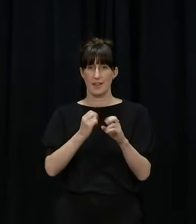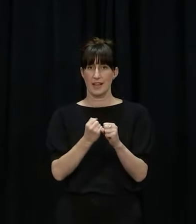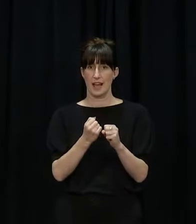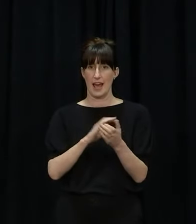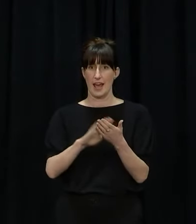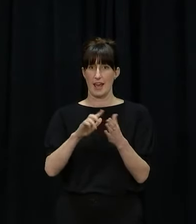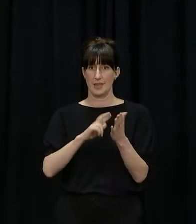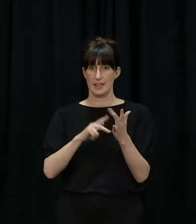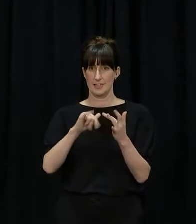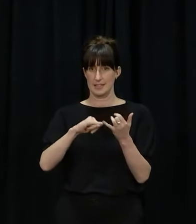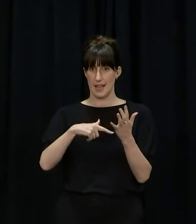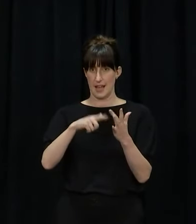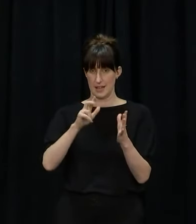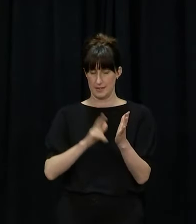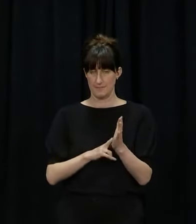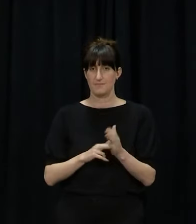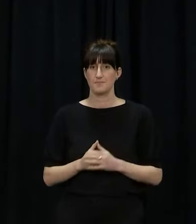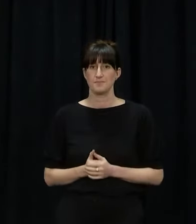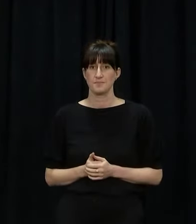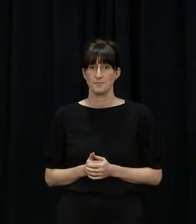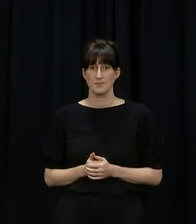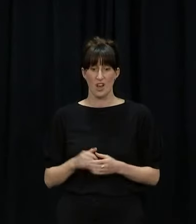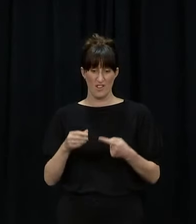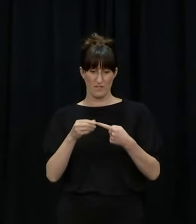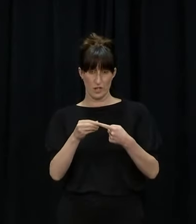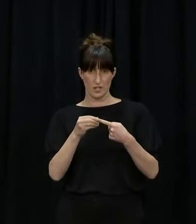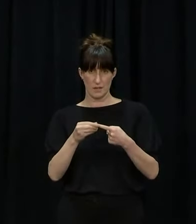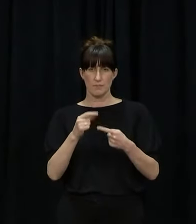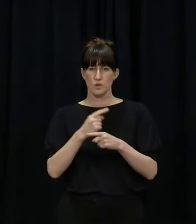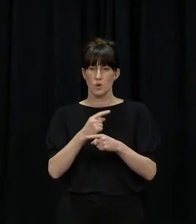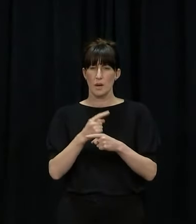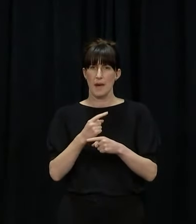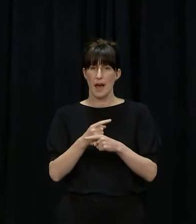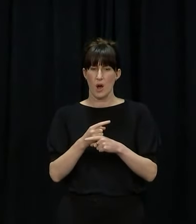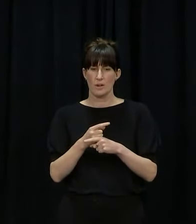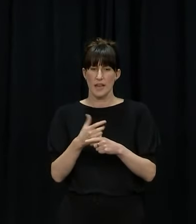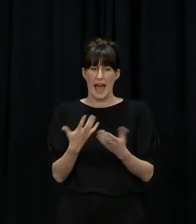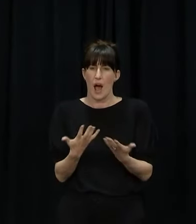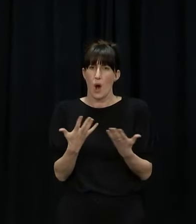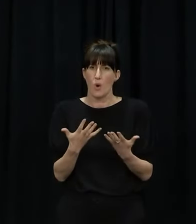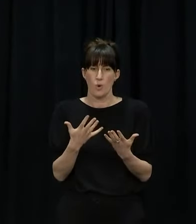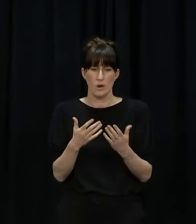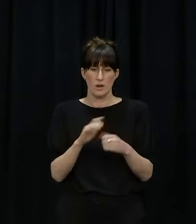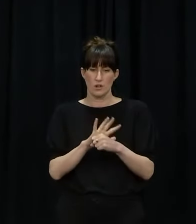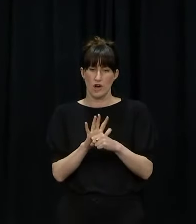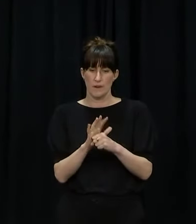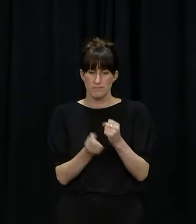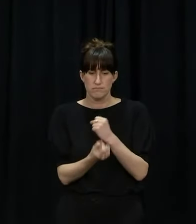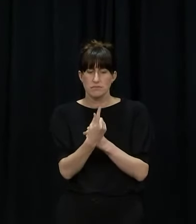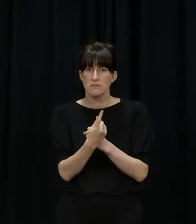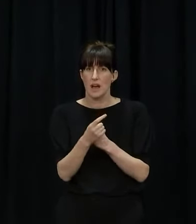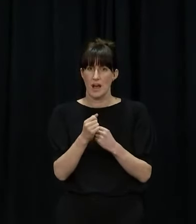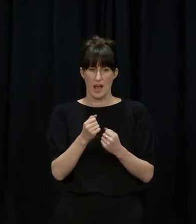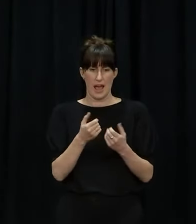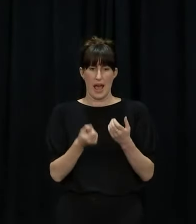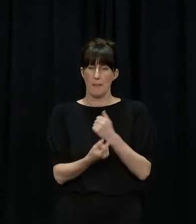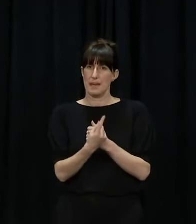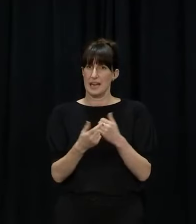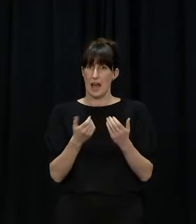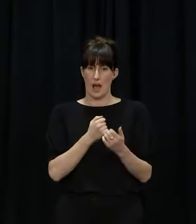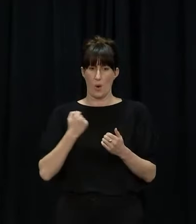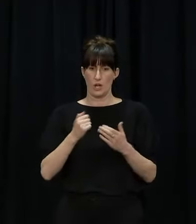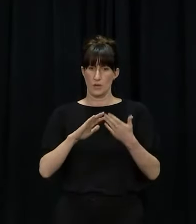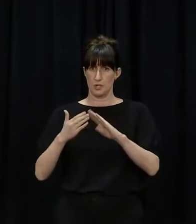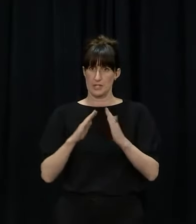the investigation into how these cases came into our community. Yesterday, we confirmed we are dealing with